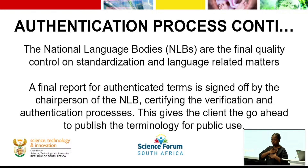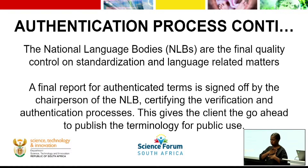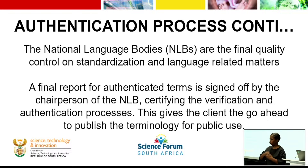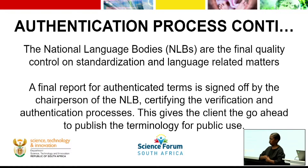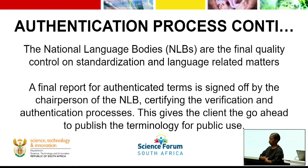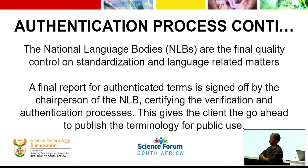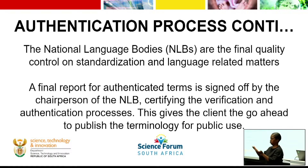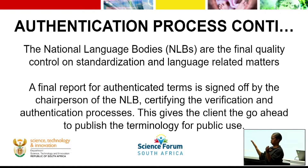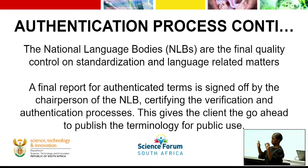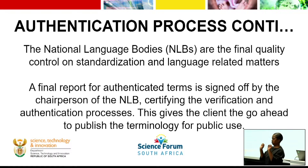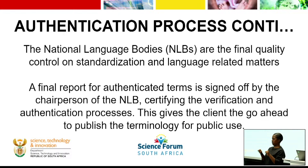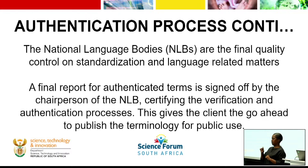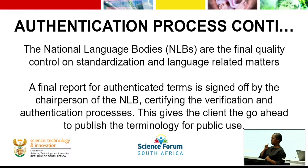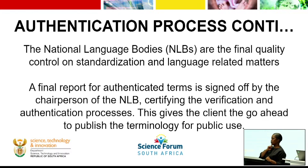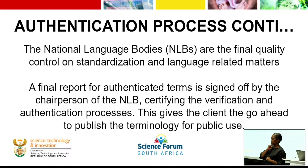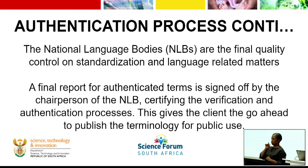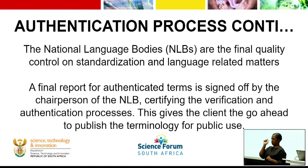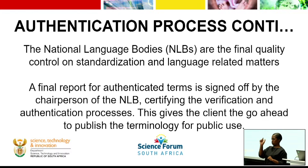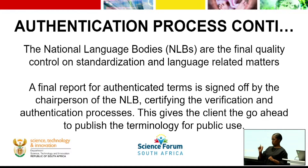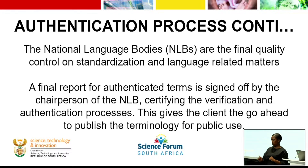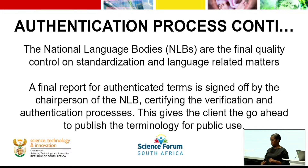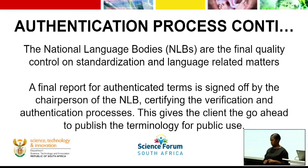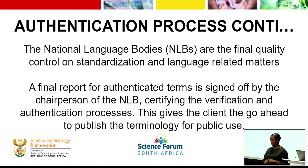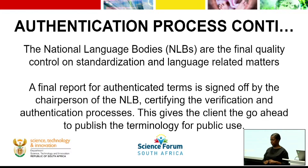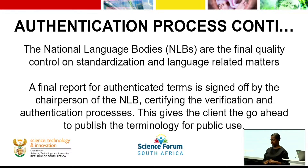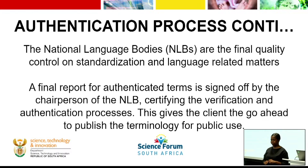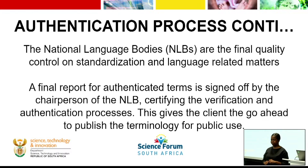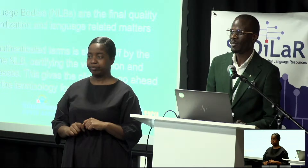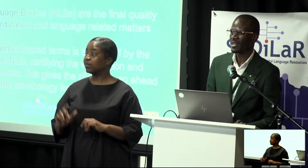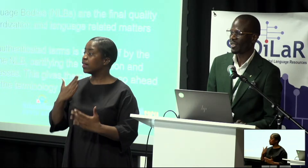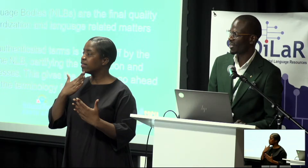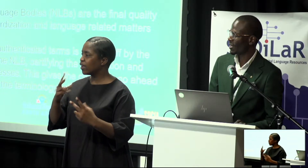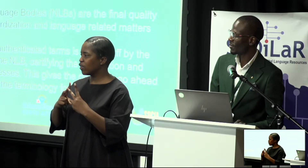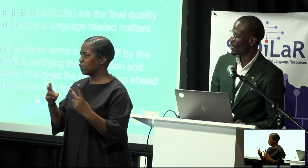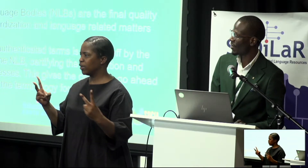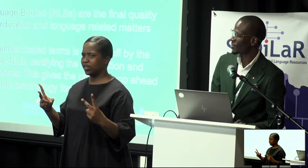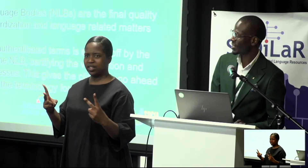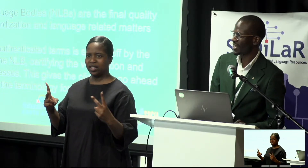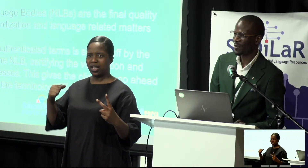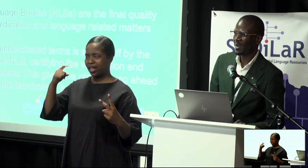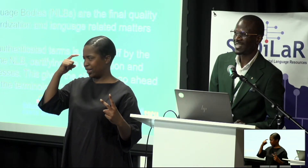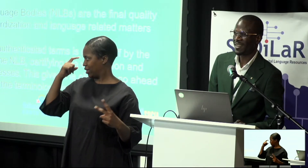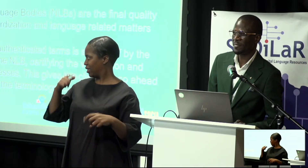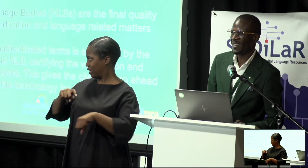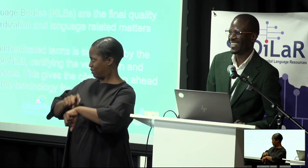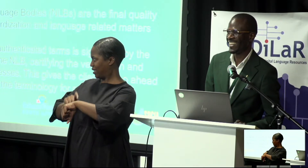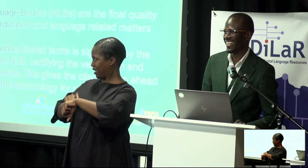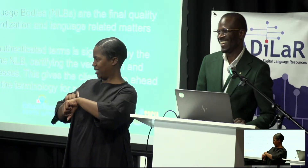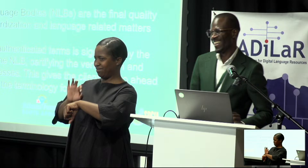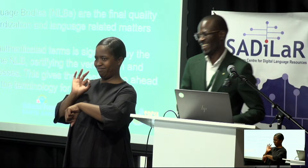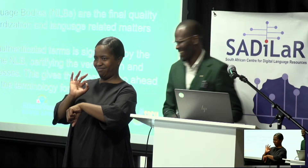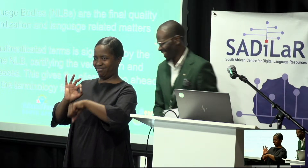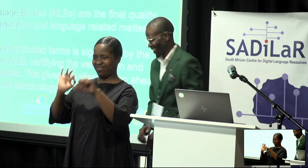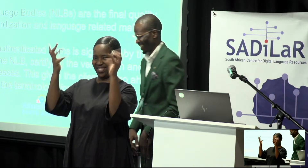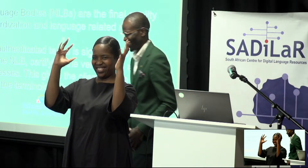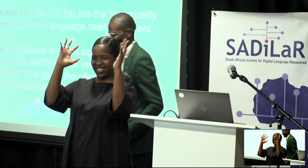to publish the terminology for public use. Thank you very much. I think I also stick to my time.